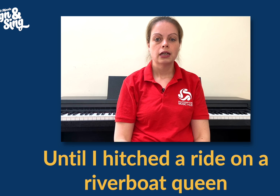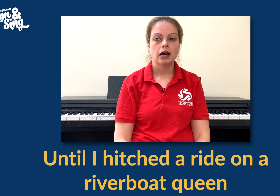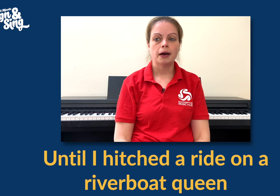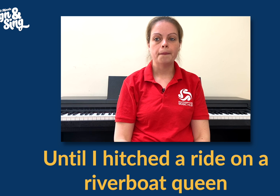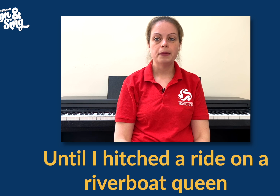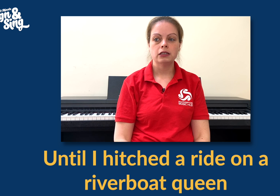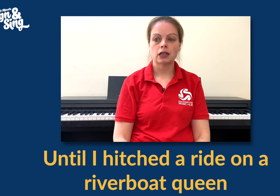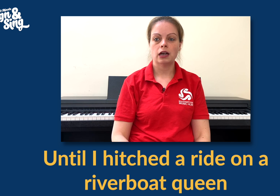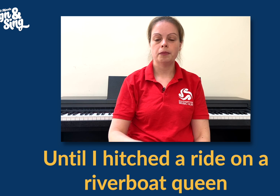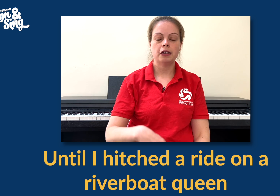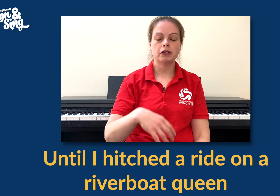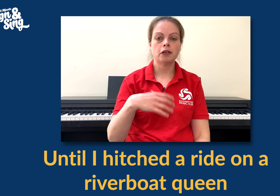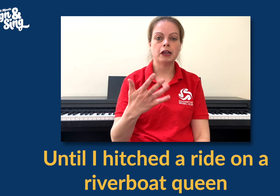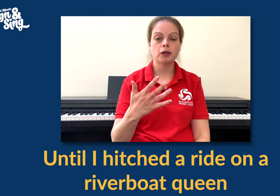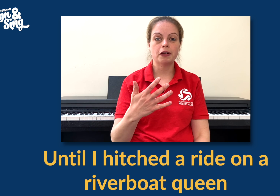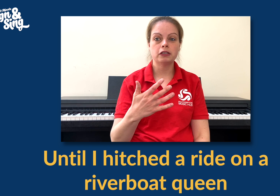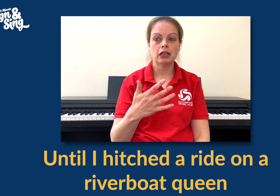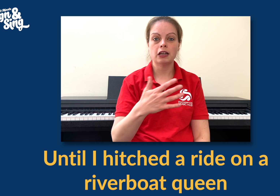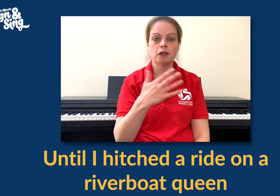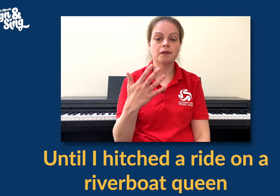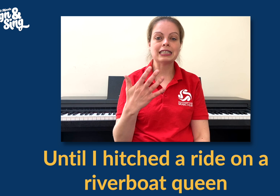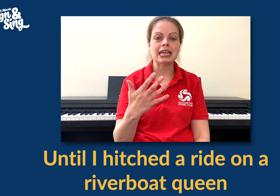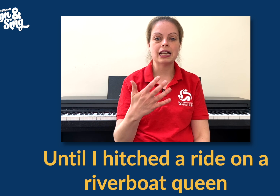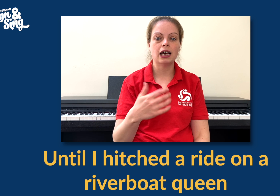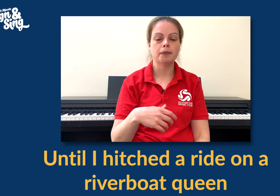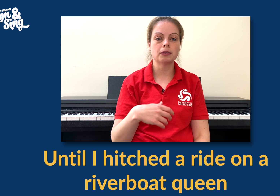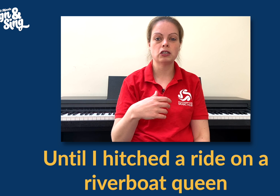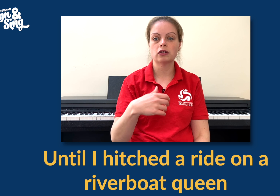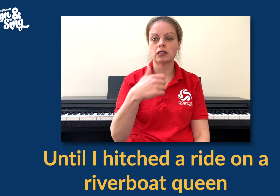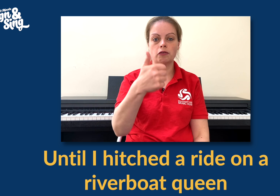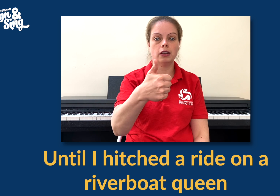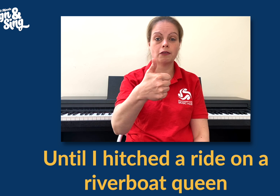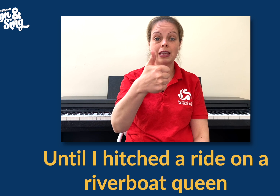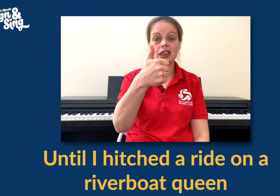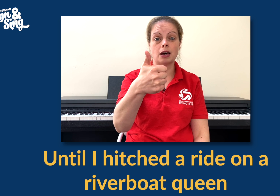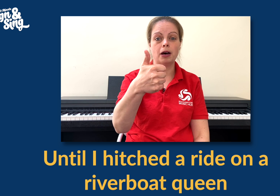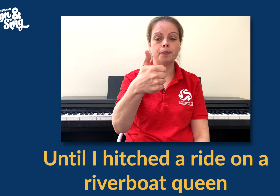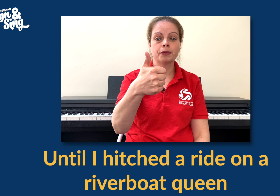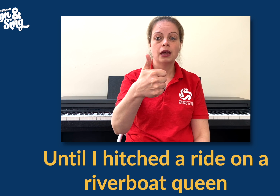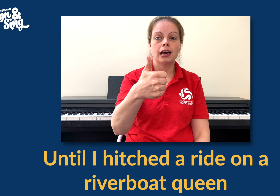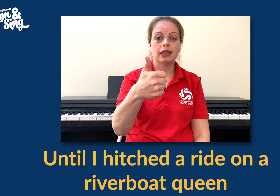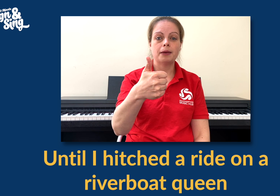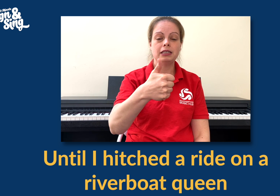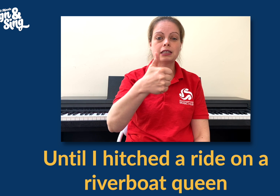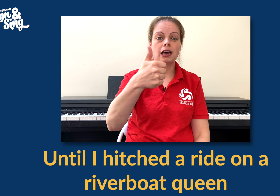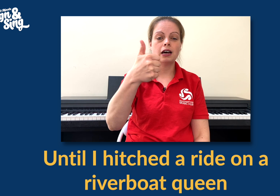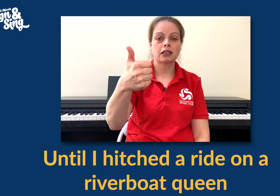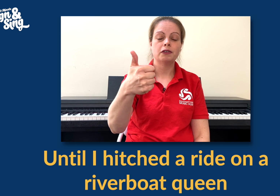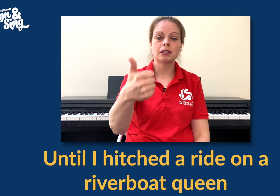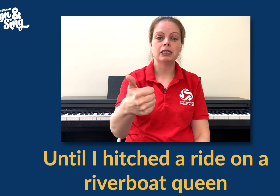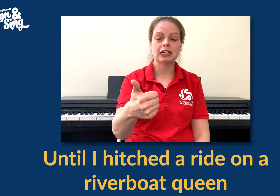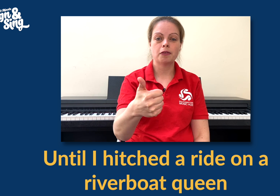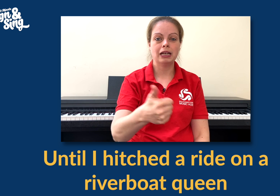hitched means, I don't know if any of you have ever seen somebody stood on the side of the road and they've got their thumb up, and that means they're